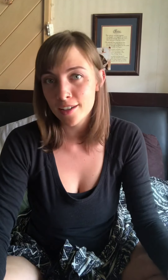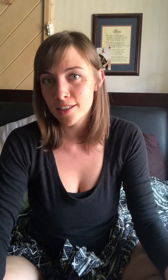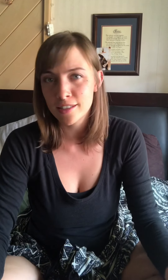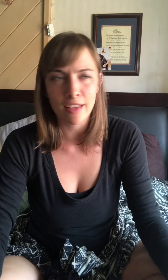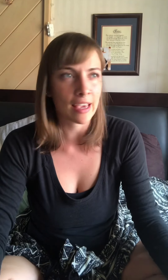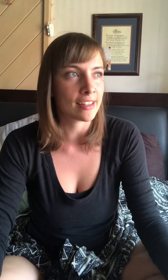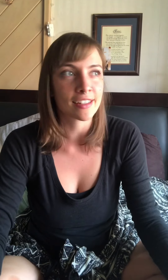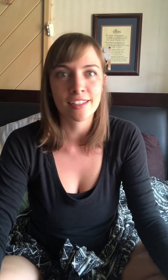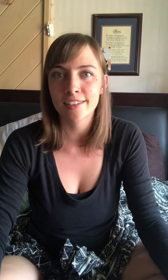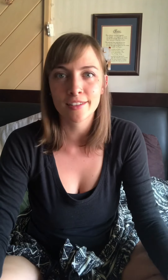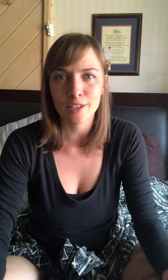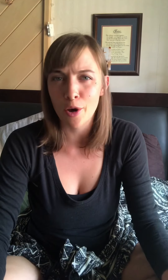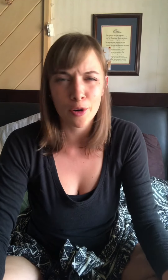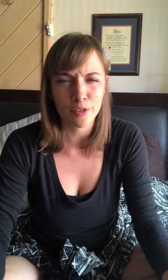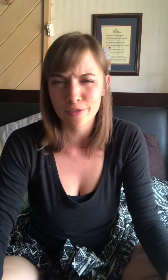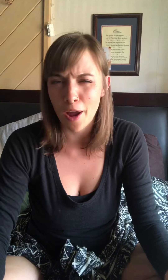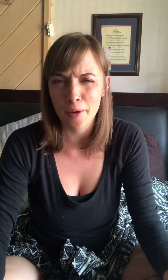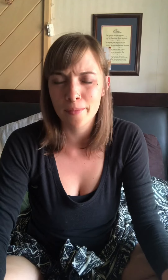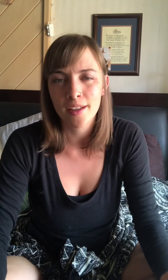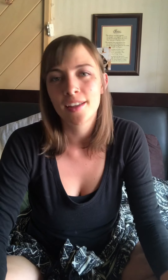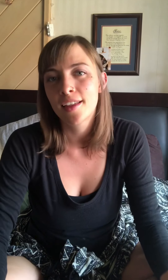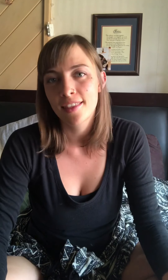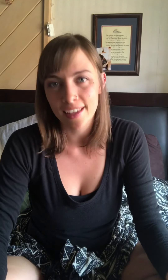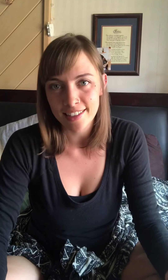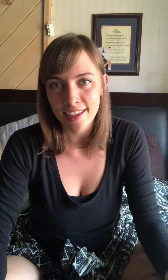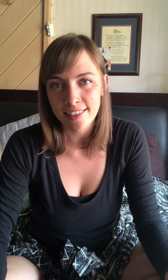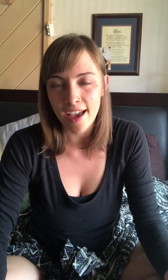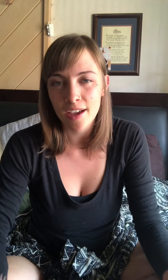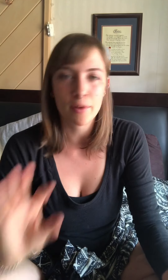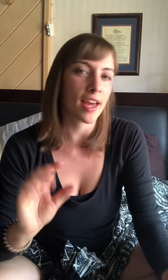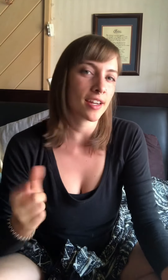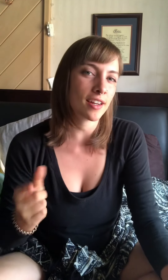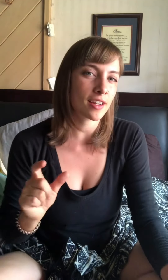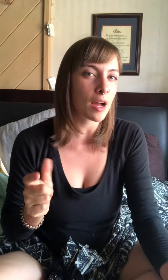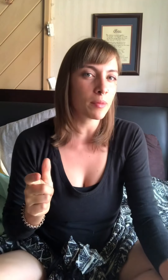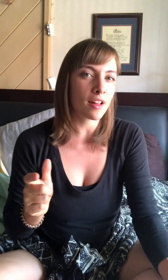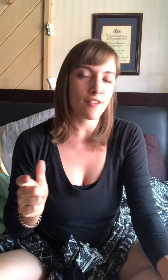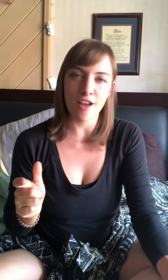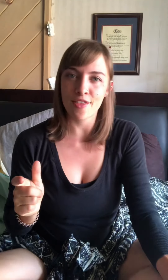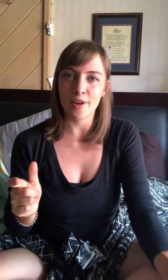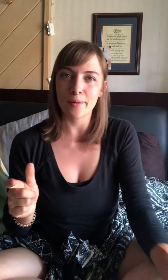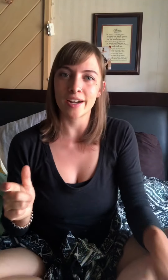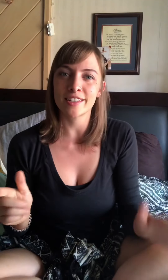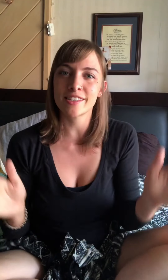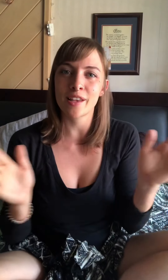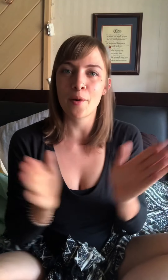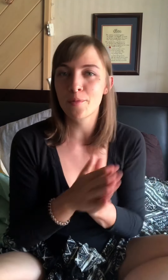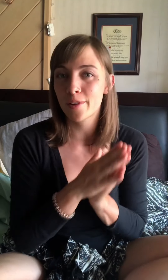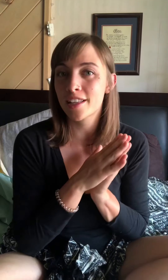because, and, so, from, things like that, and we added in a couple of other words, so we'll get